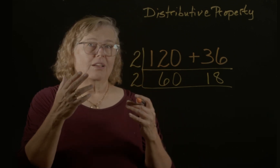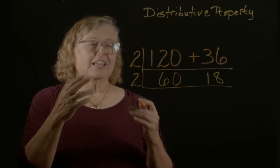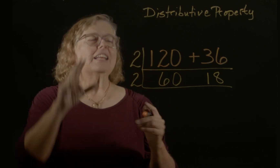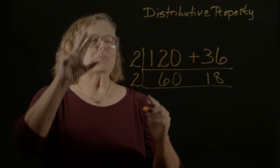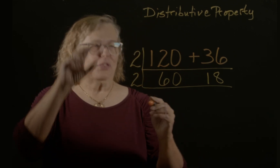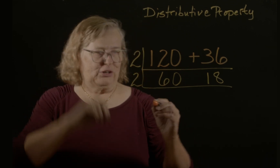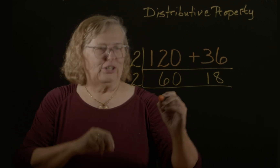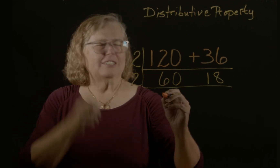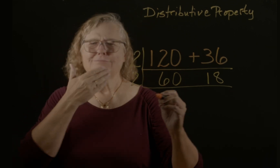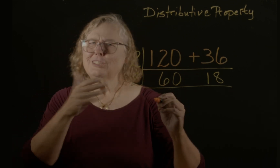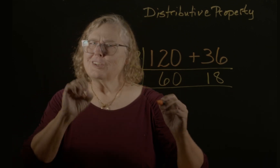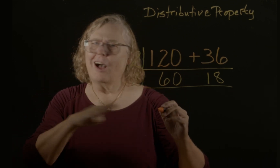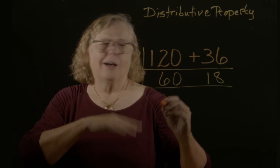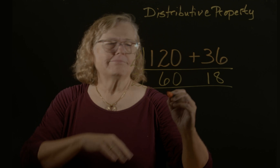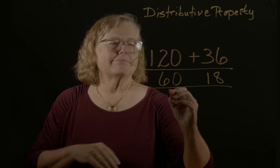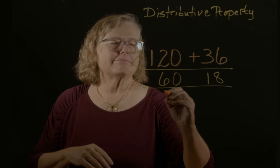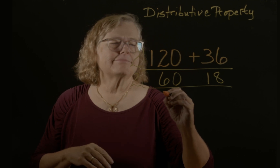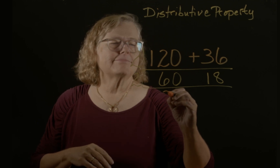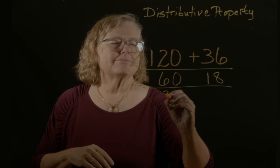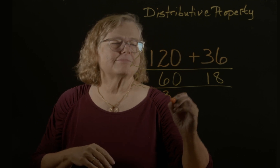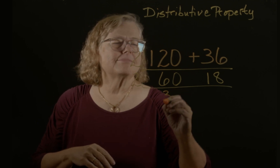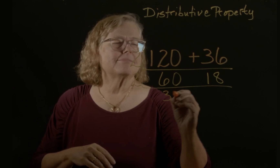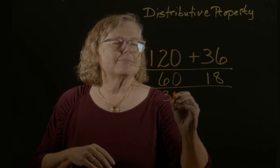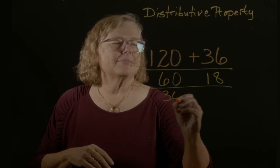So 60 divided by 2 is 30. Good job.